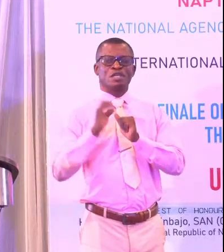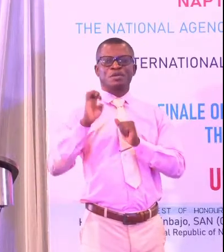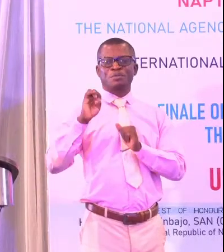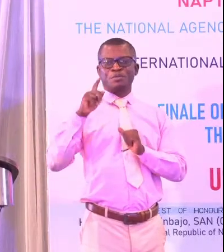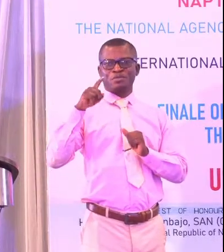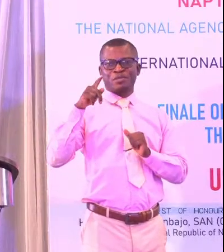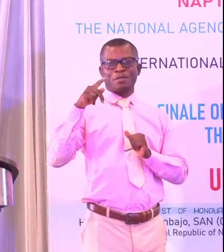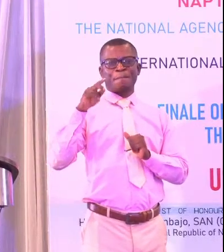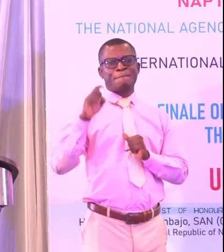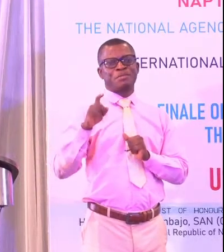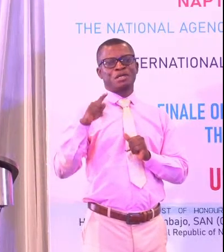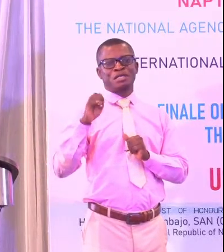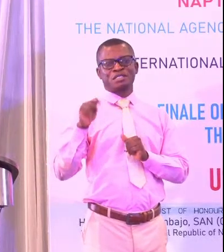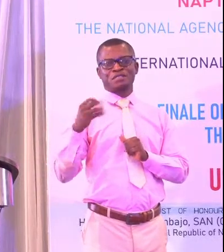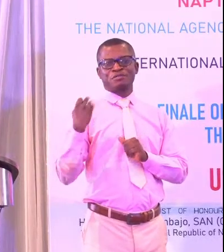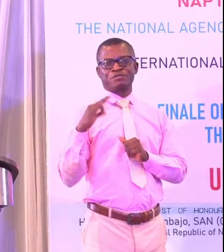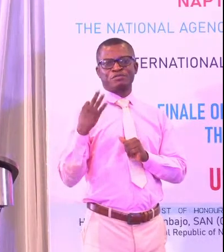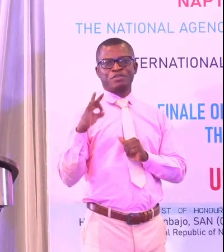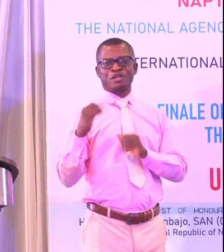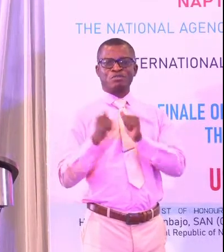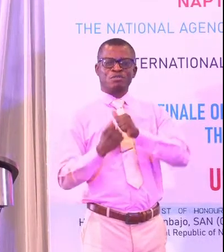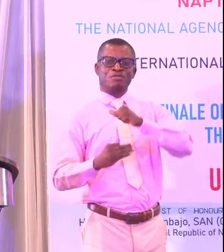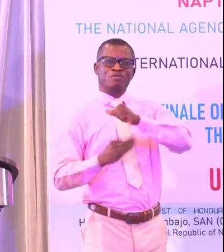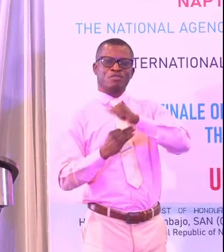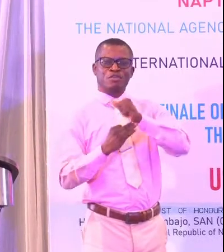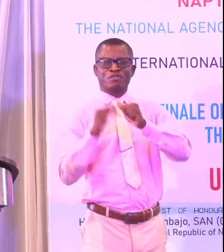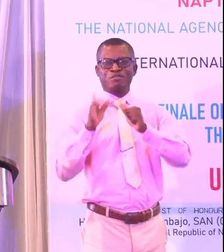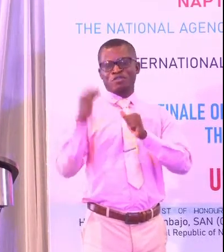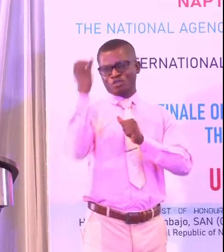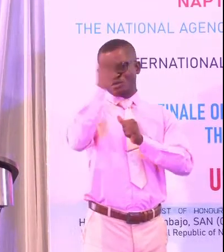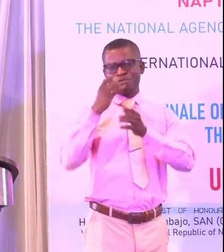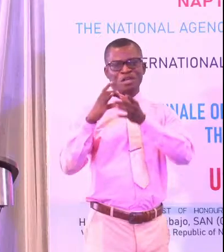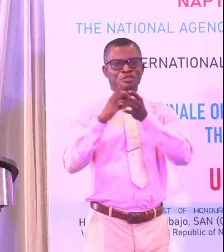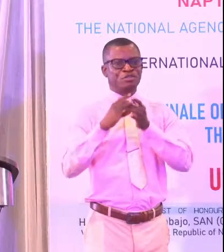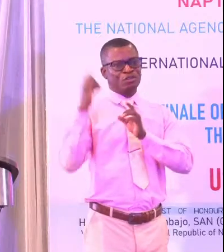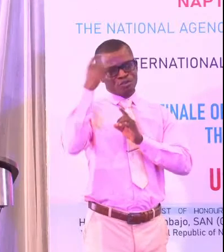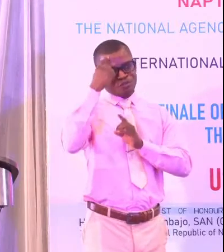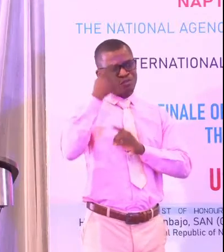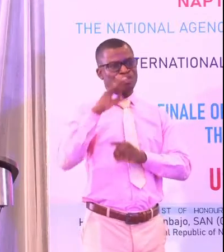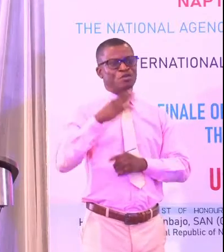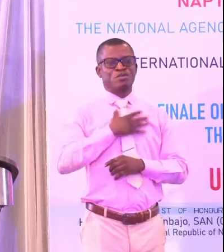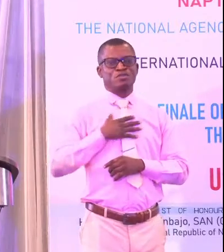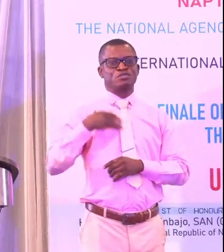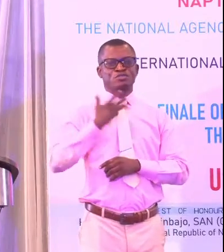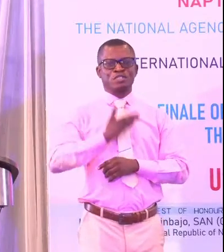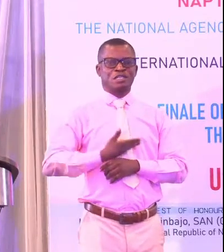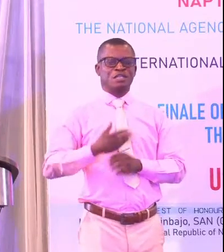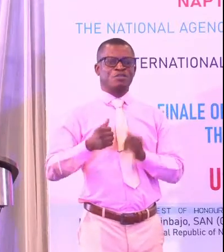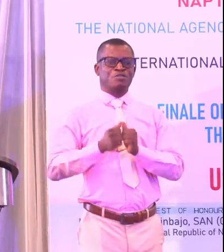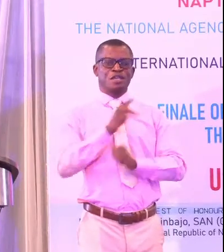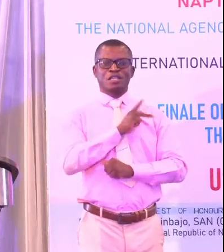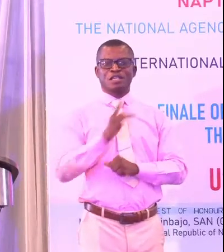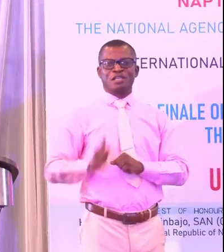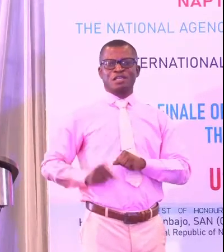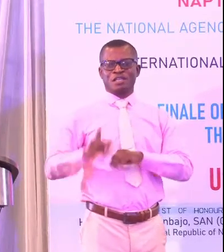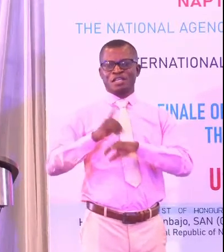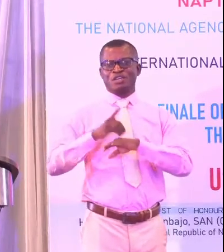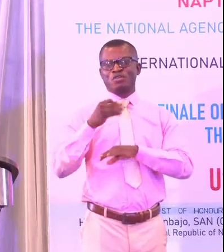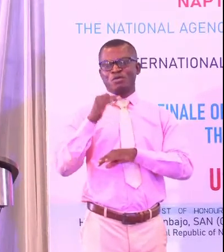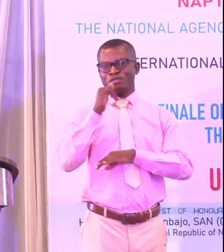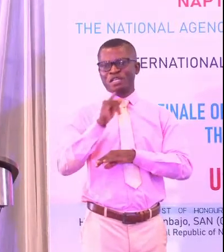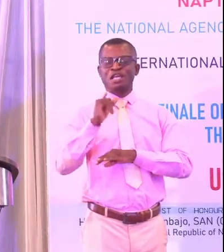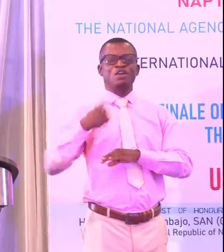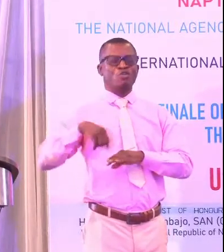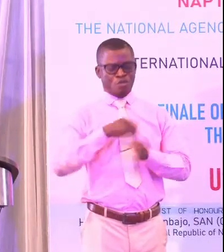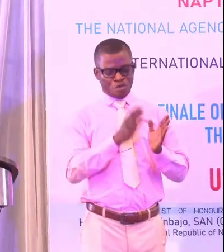with funding from the US government, European Union, Government of Switzerland, and the Kingdom of Netherlands, we